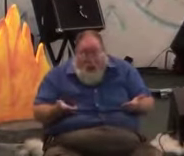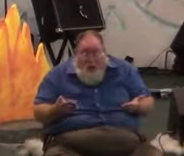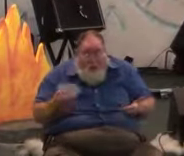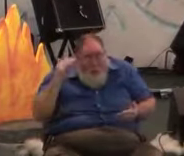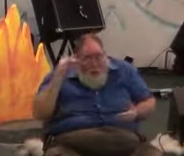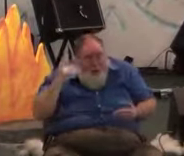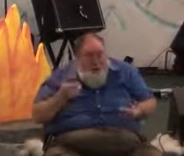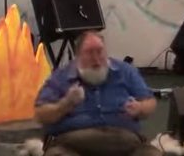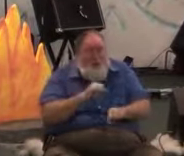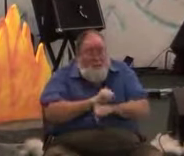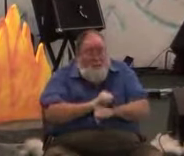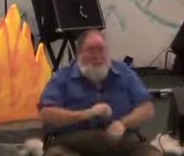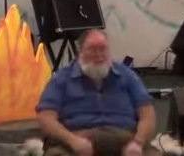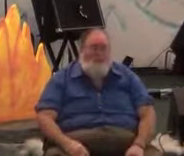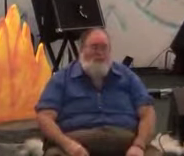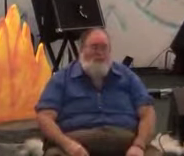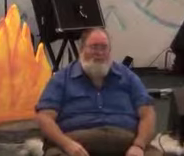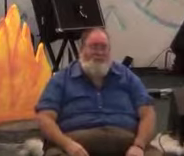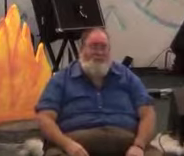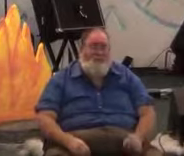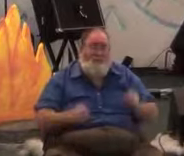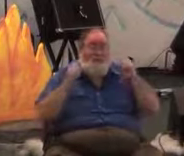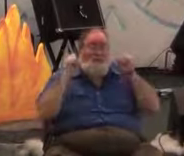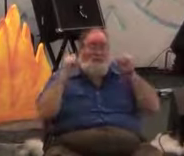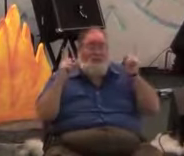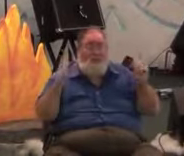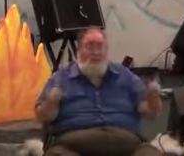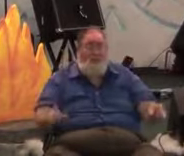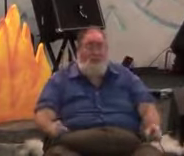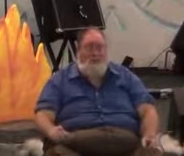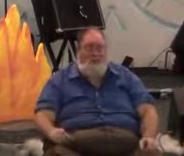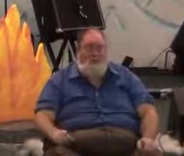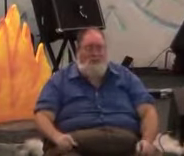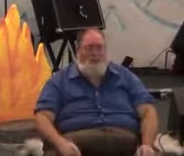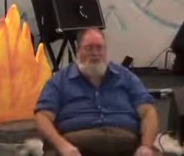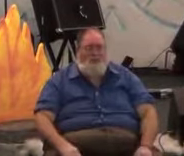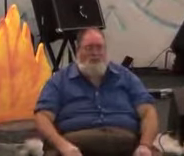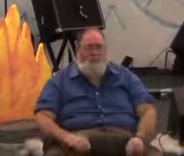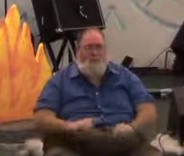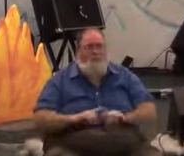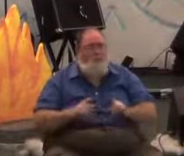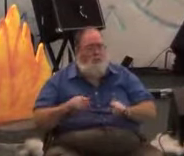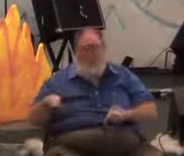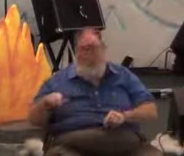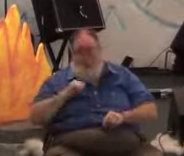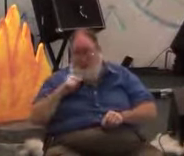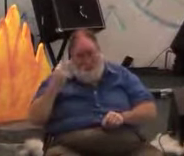works. It's amazing. But boy, Herod didn't look at it that way.